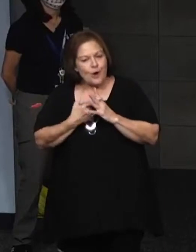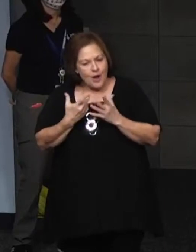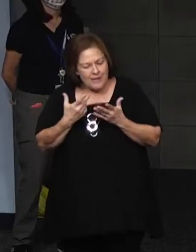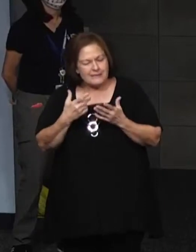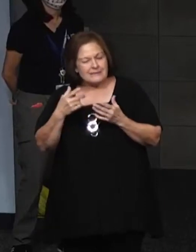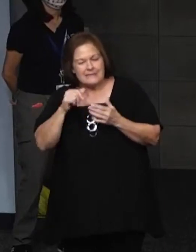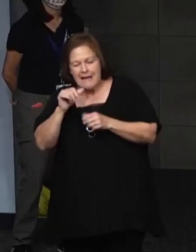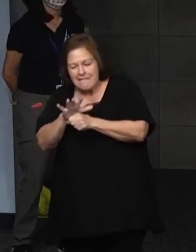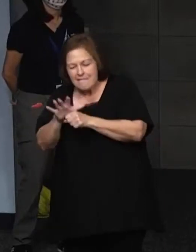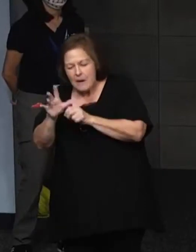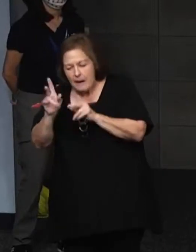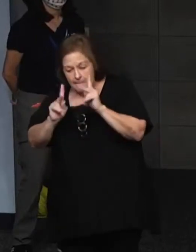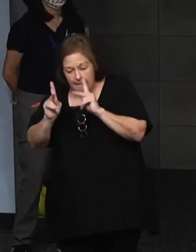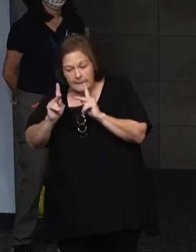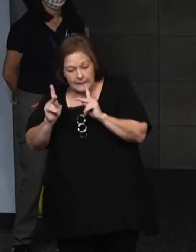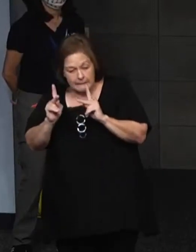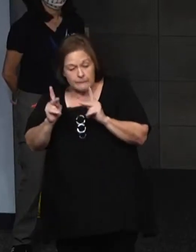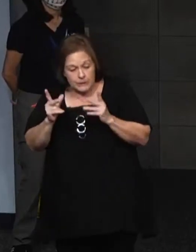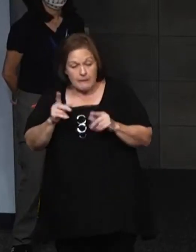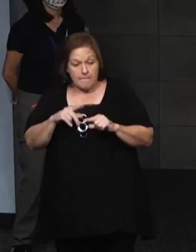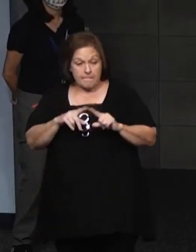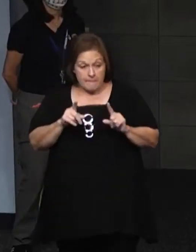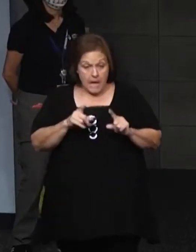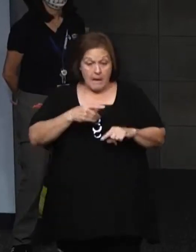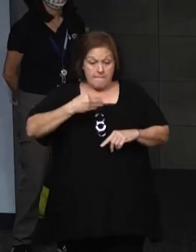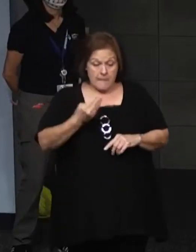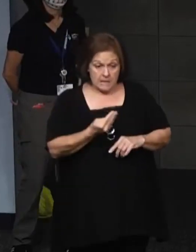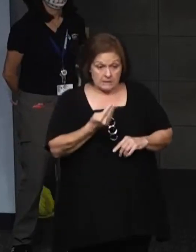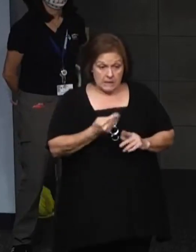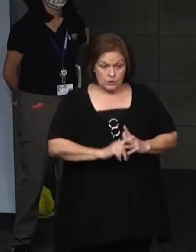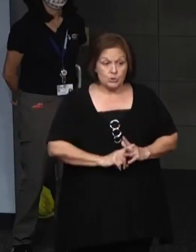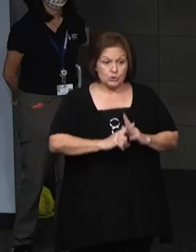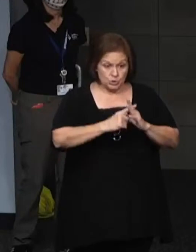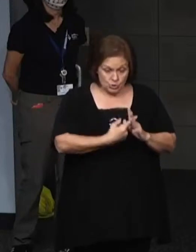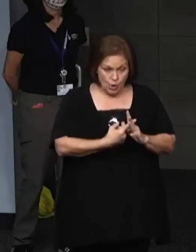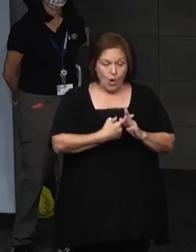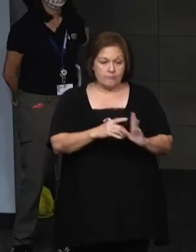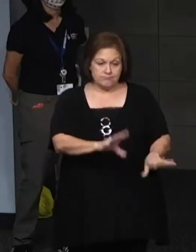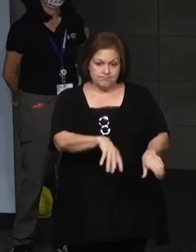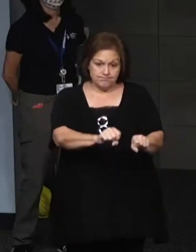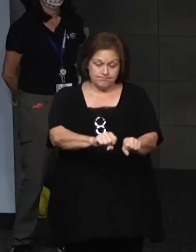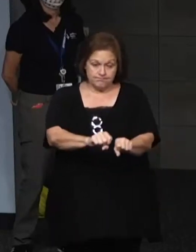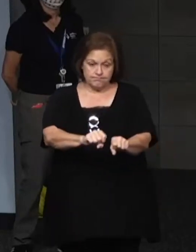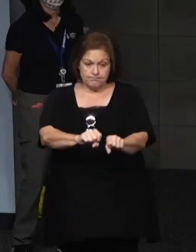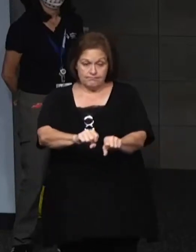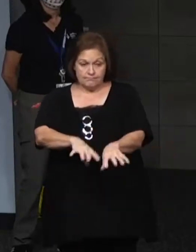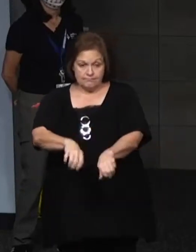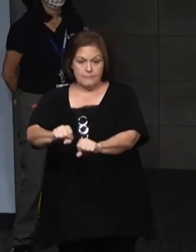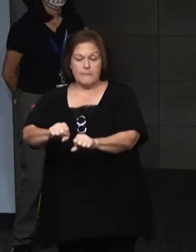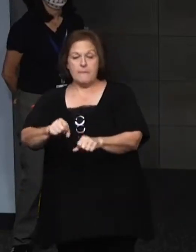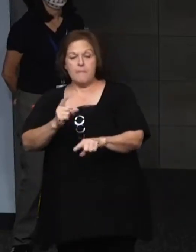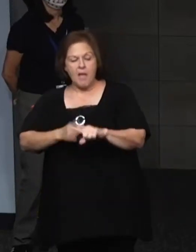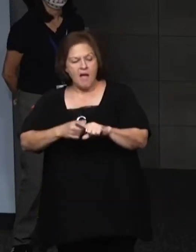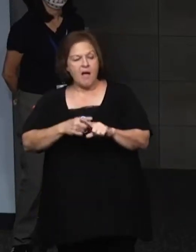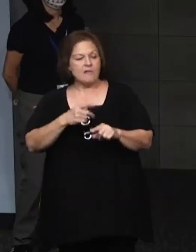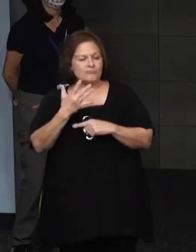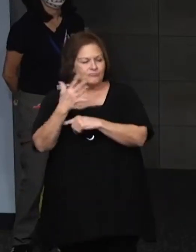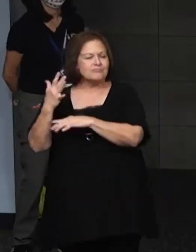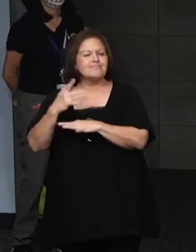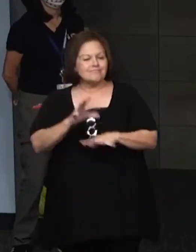crews out there. Again, Monday will be the day officially curbside garbage and debris removal will begin.